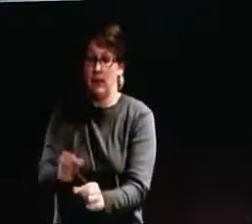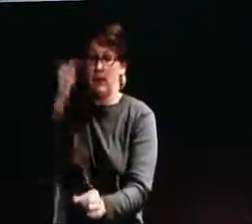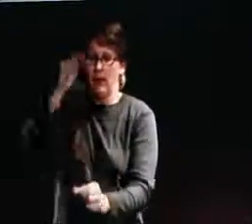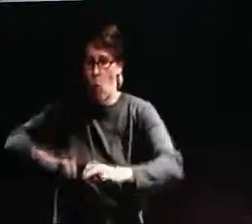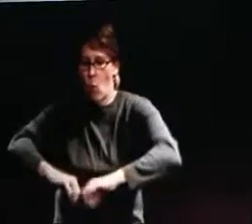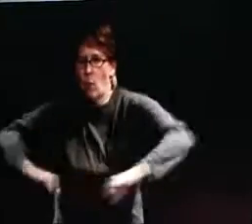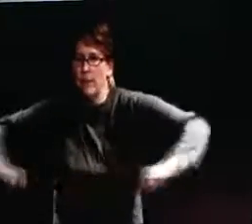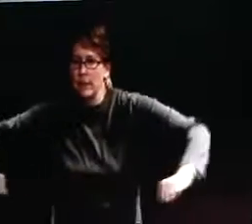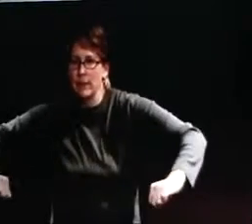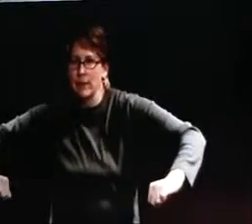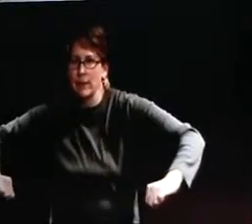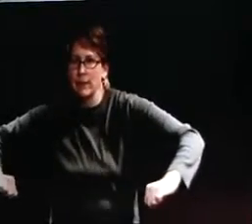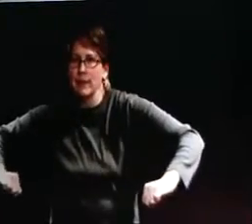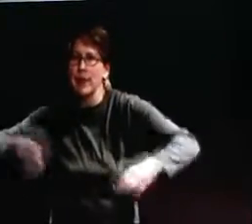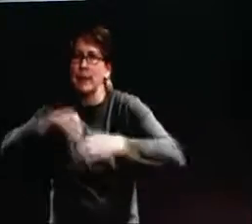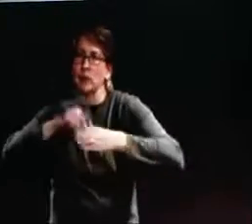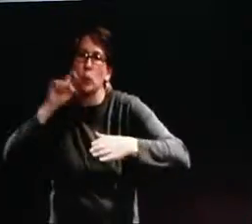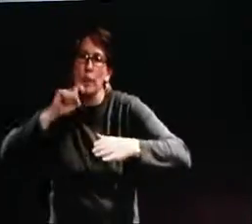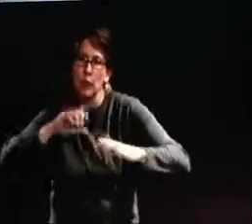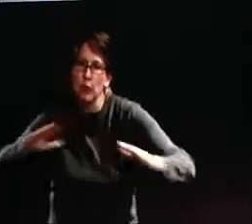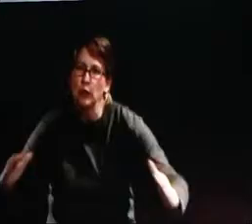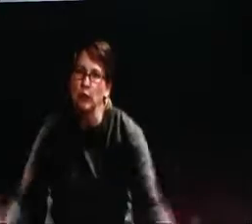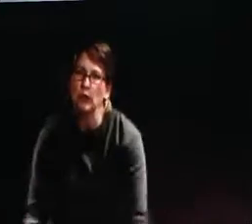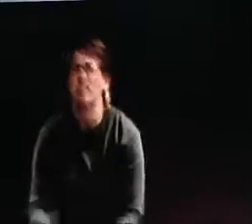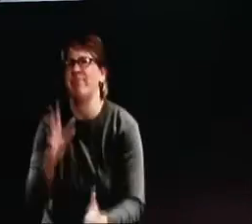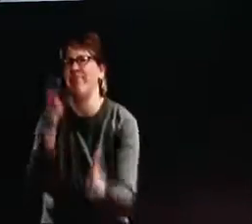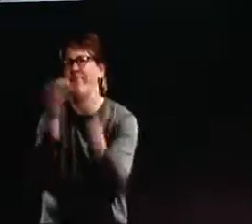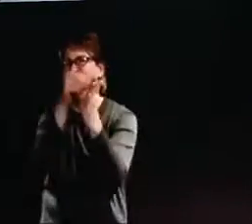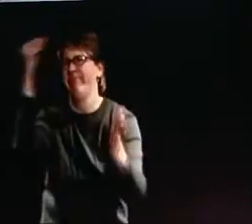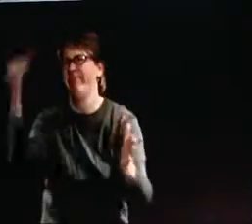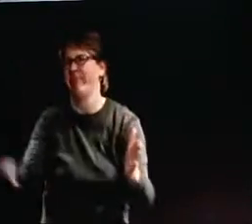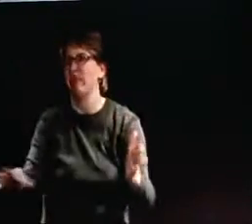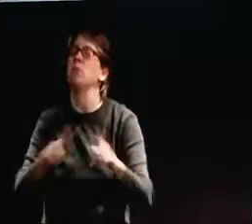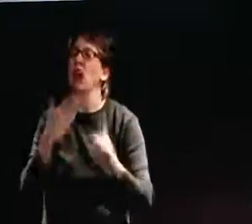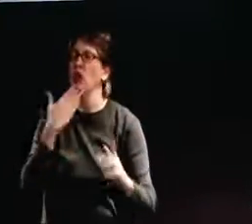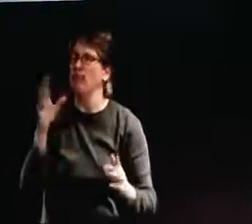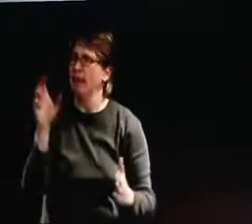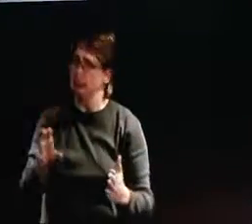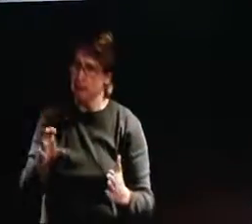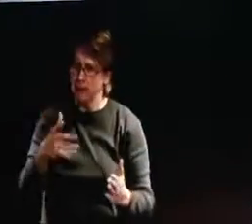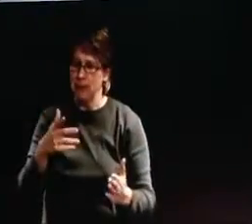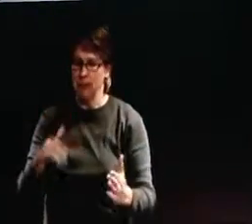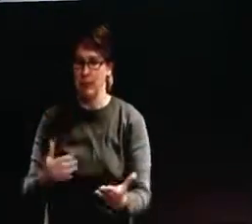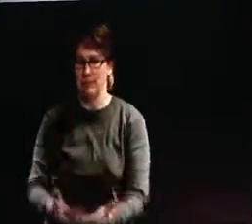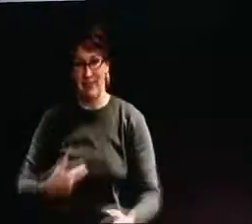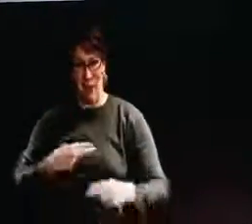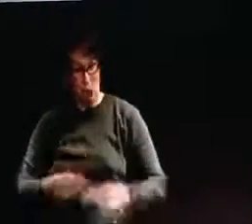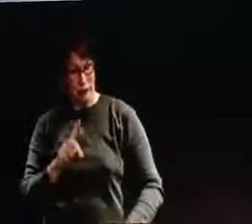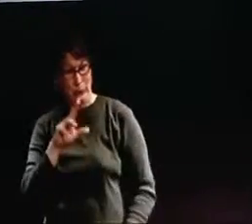together. So it's a little bit different than a regular backpack, but kind of a similar size, although it is made of rubber, which